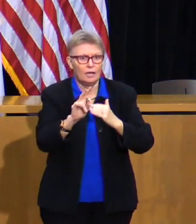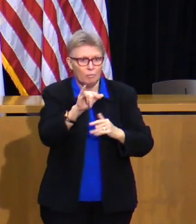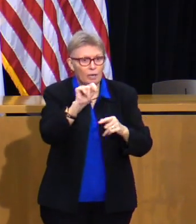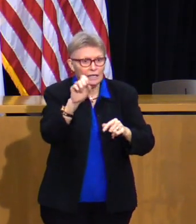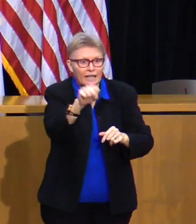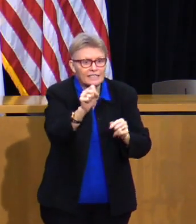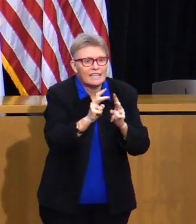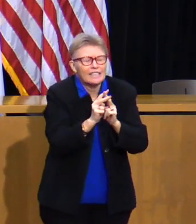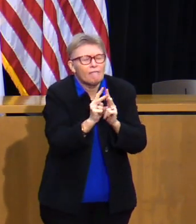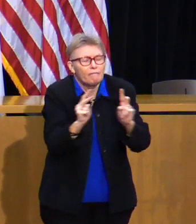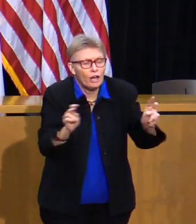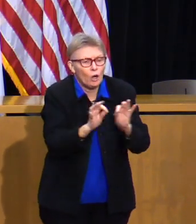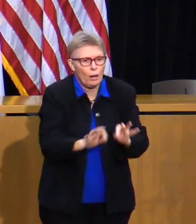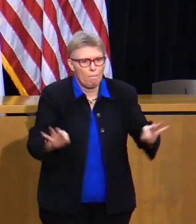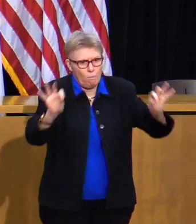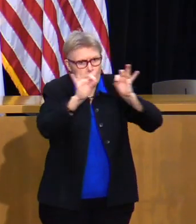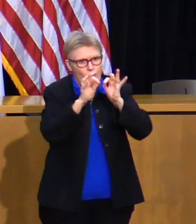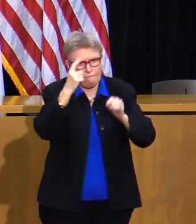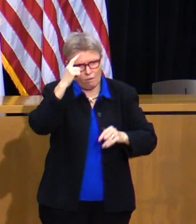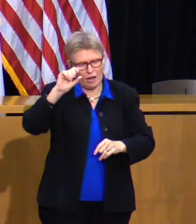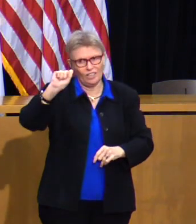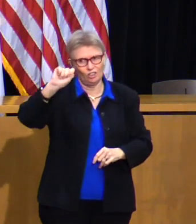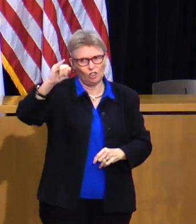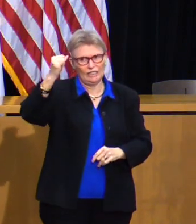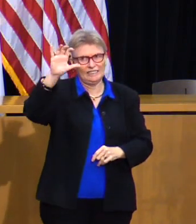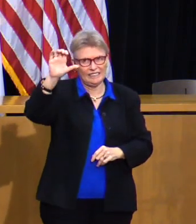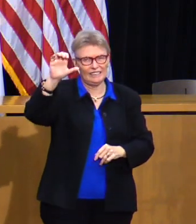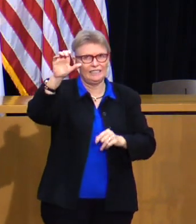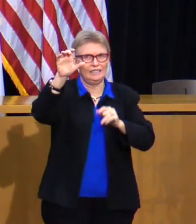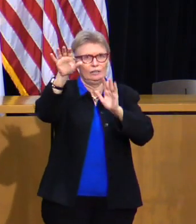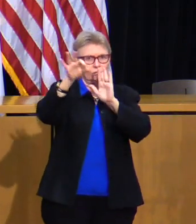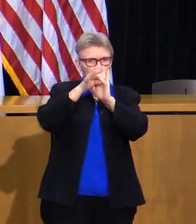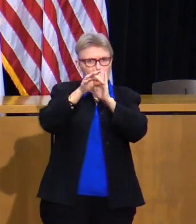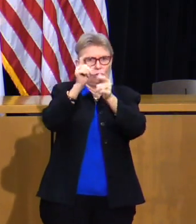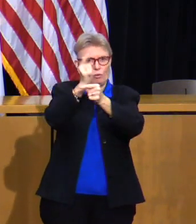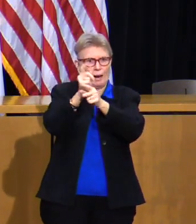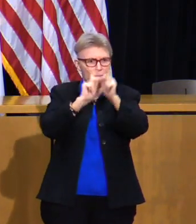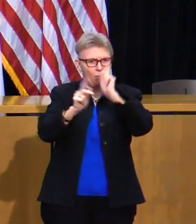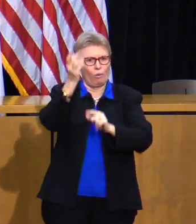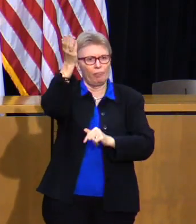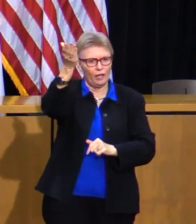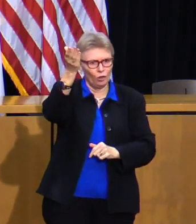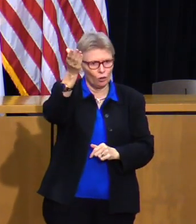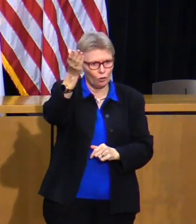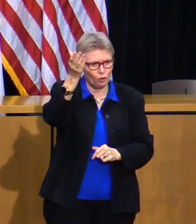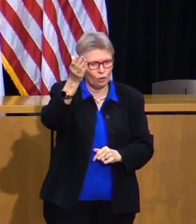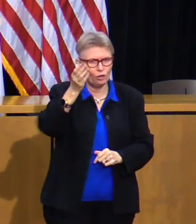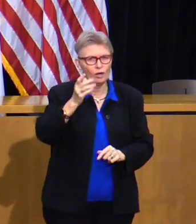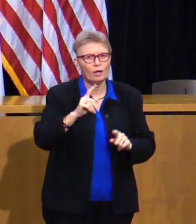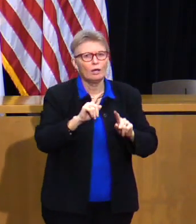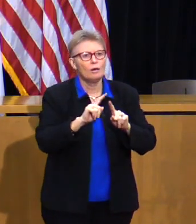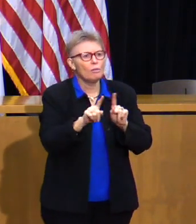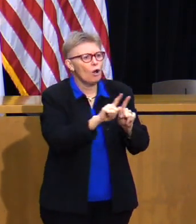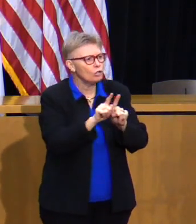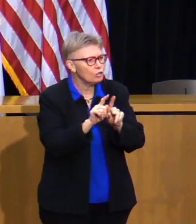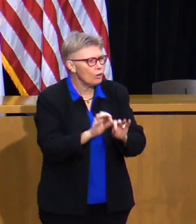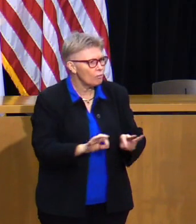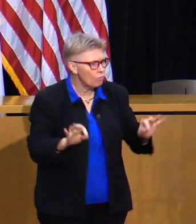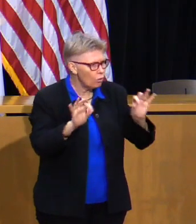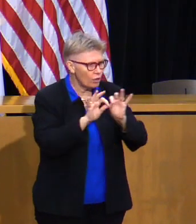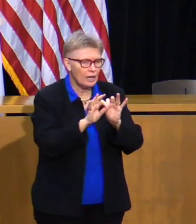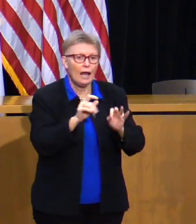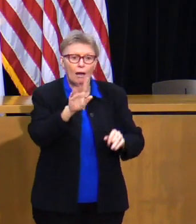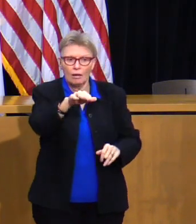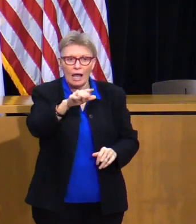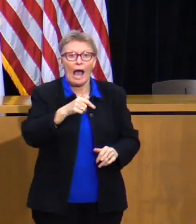important court. But the other thing I would point out, because I think it's important, is if I've learned